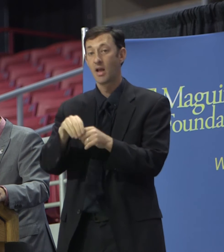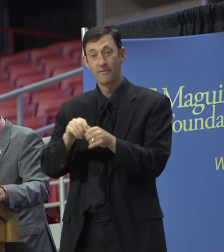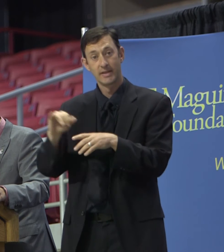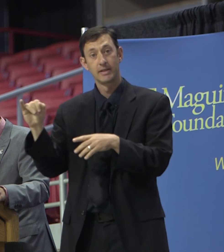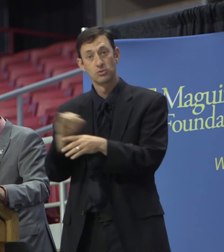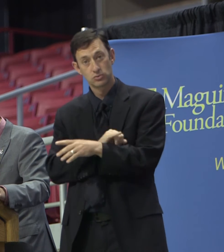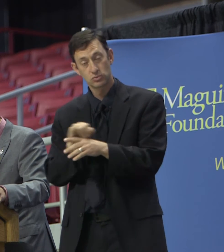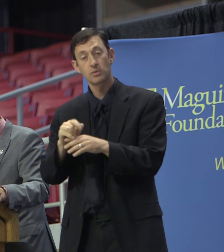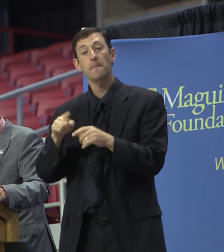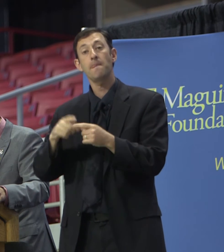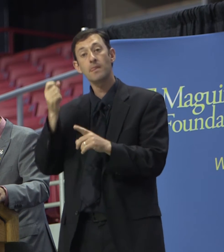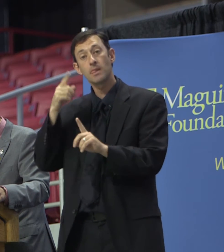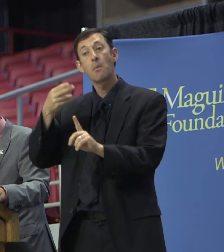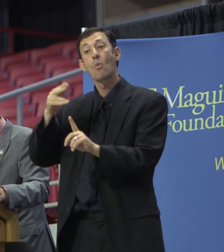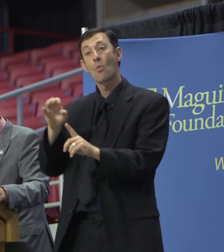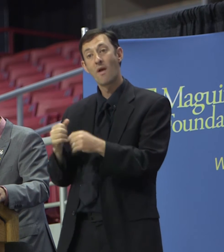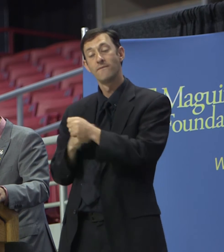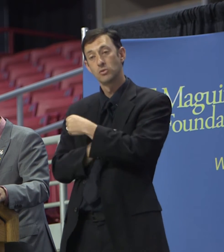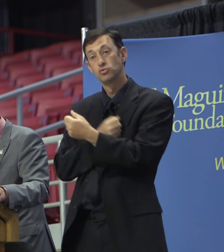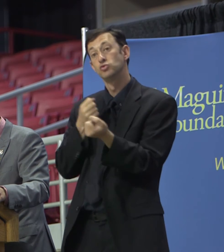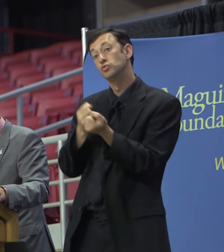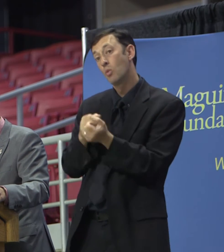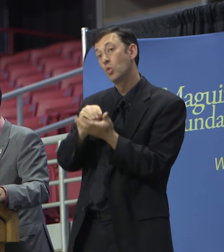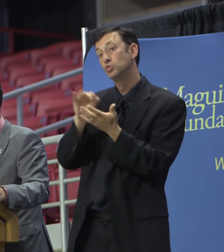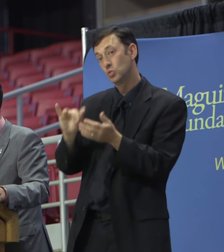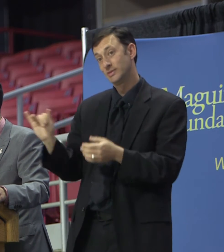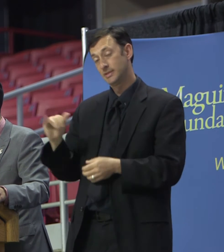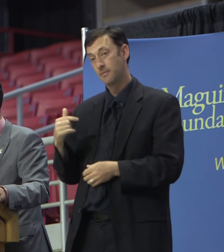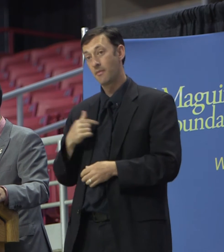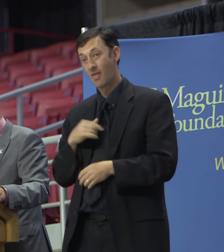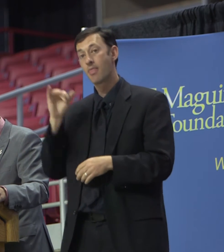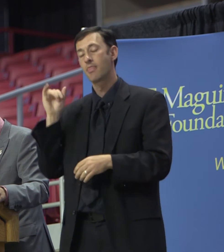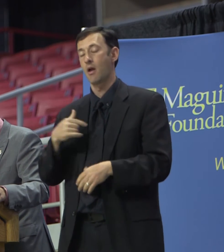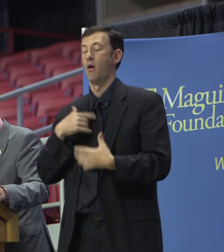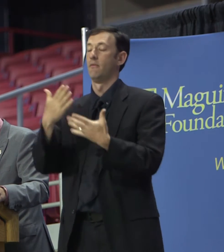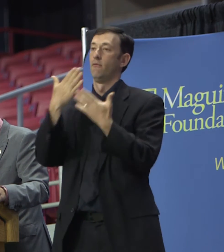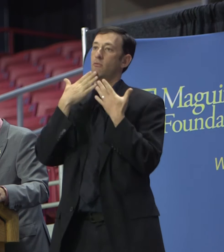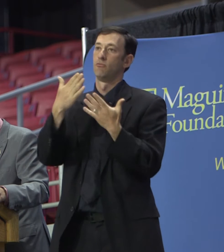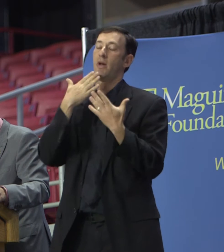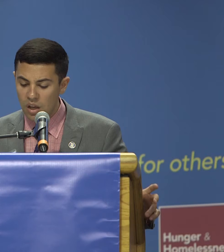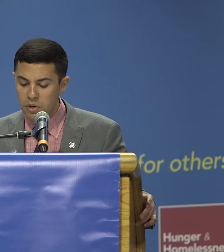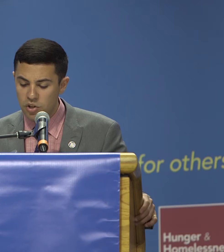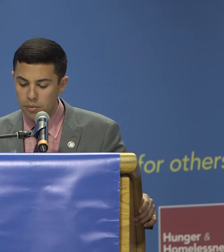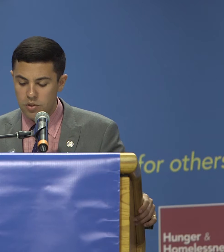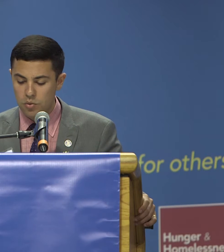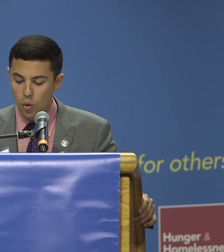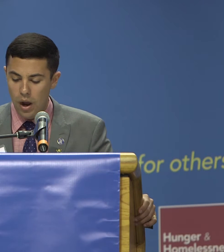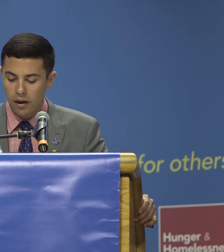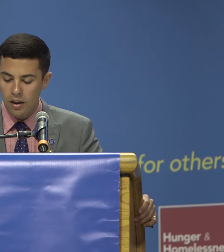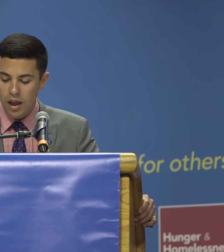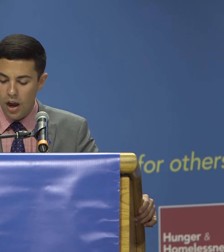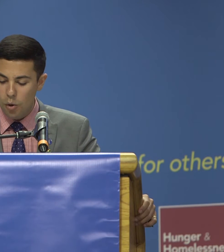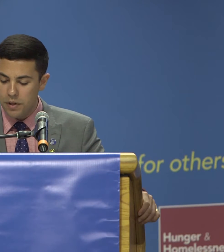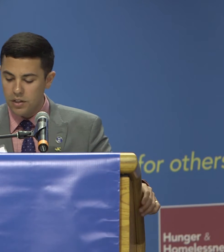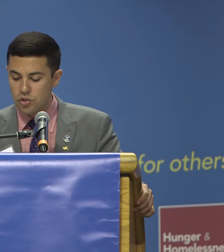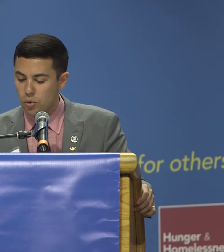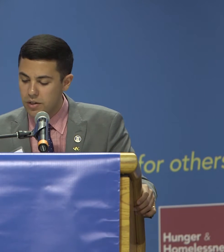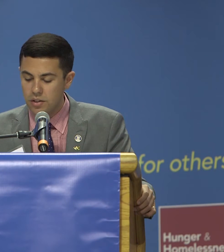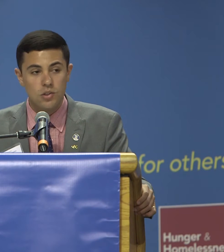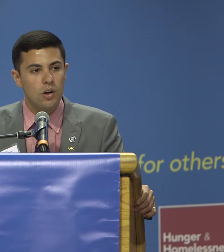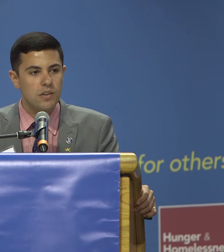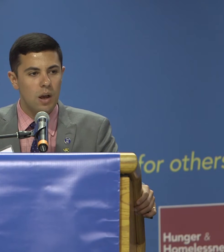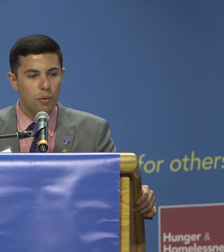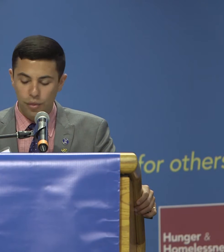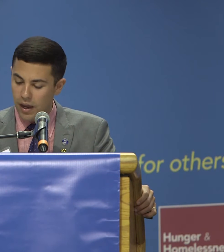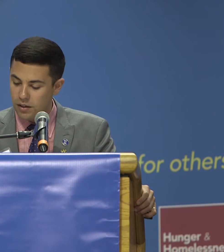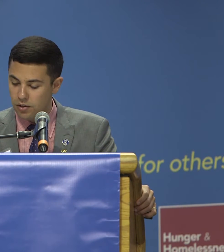Once again, the Maguire Foundation is supporting students like myself, and for that I am forever grateful. Mr. and Mrs. Maguire, I hope that these stories